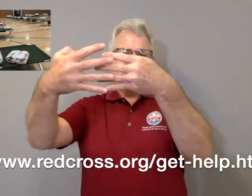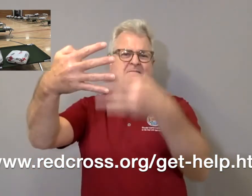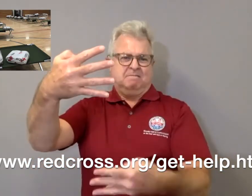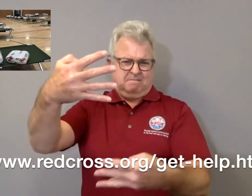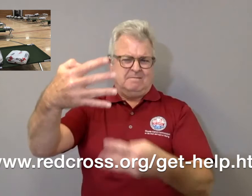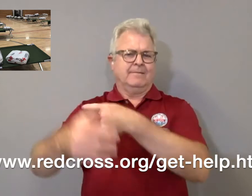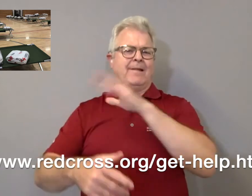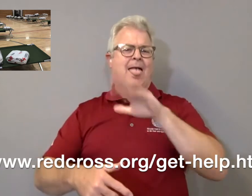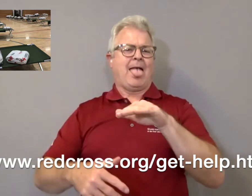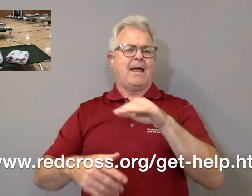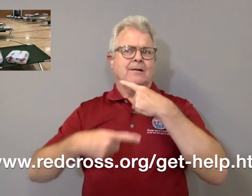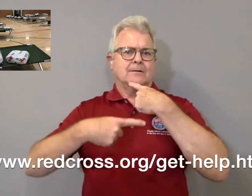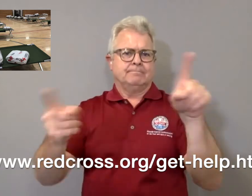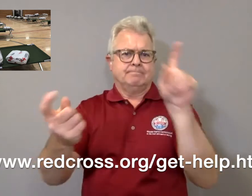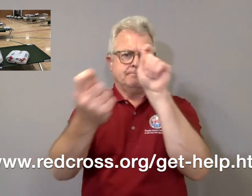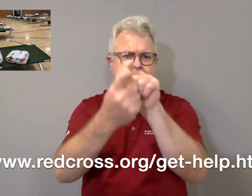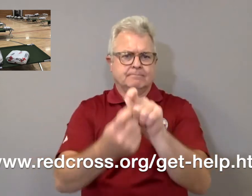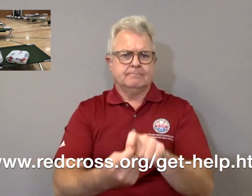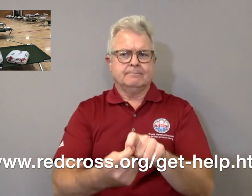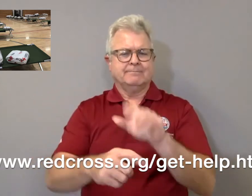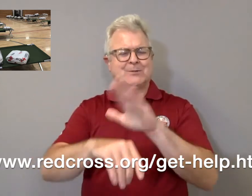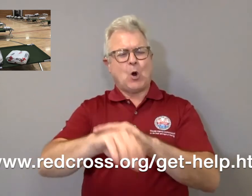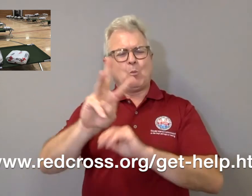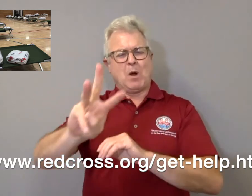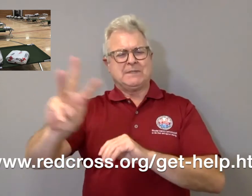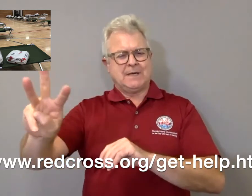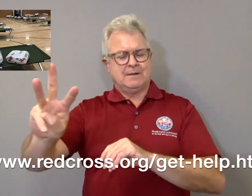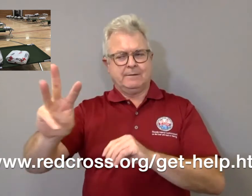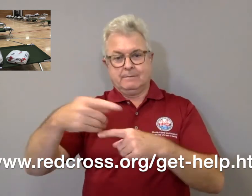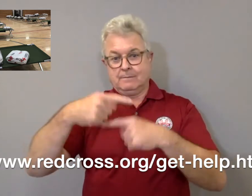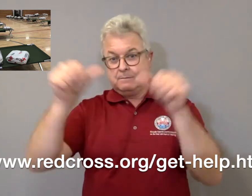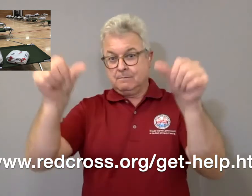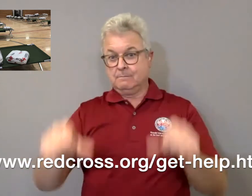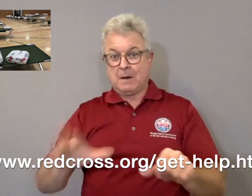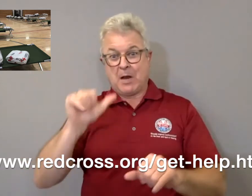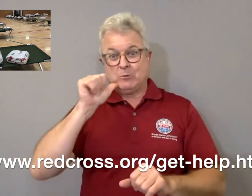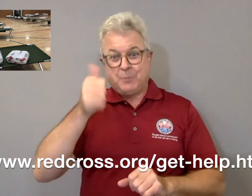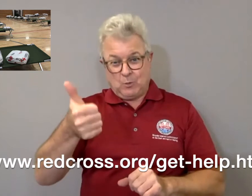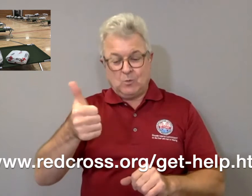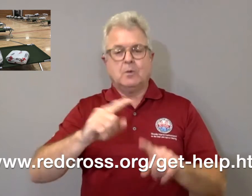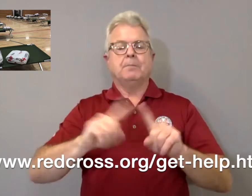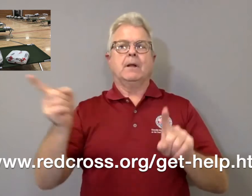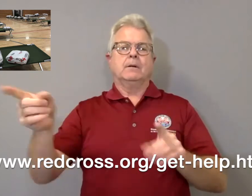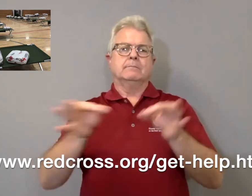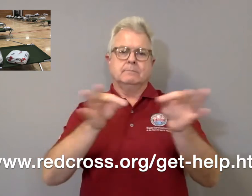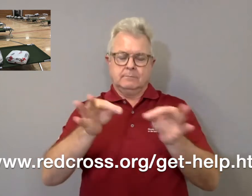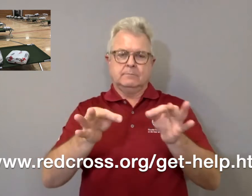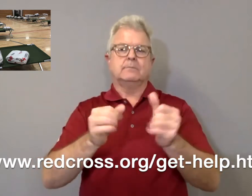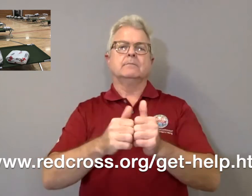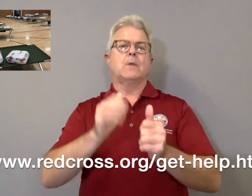ready. There is a list. They have not announced exactly where they are, but you can watch their website. They will be